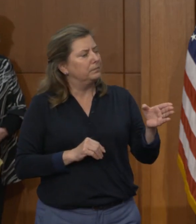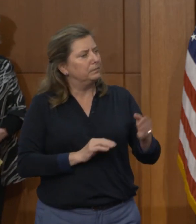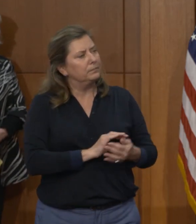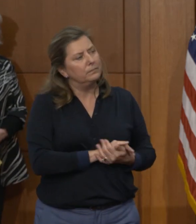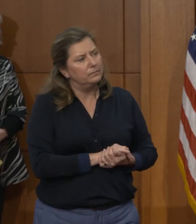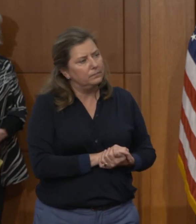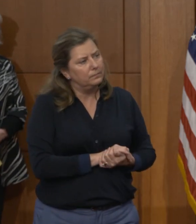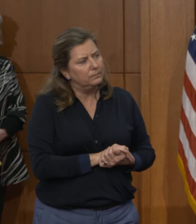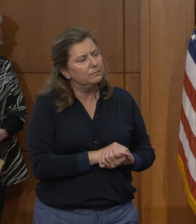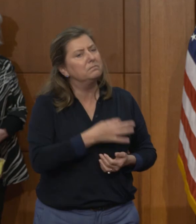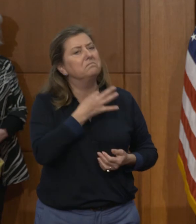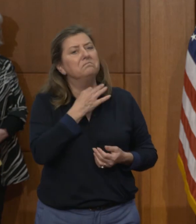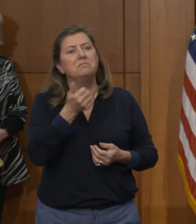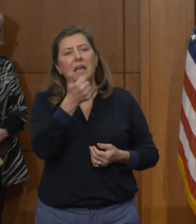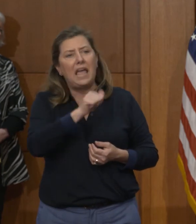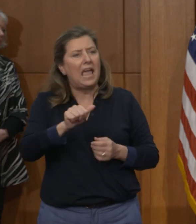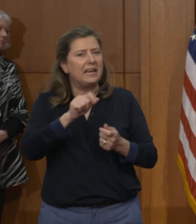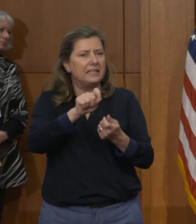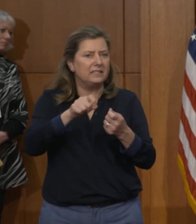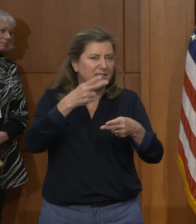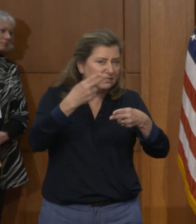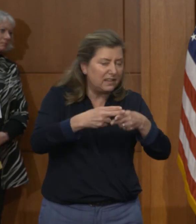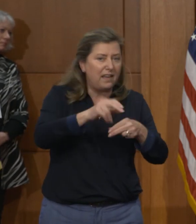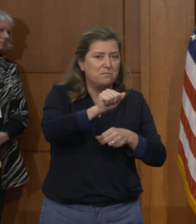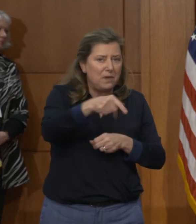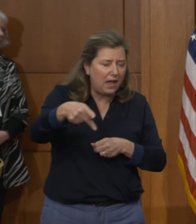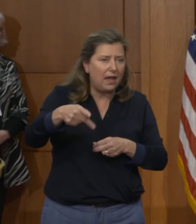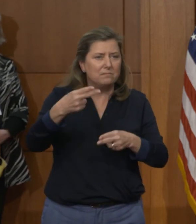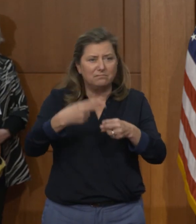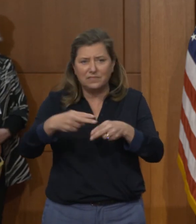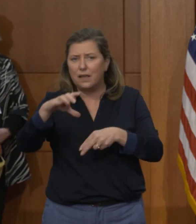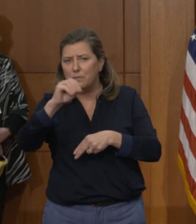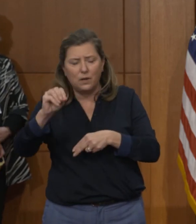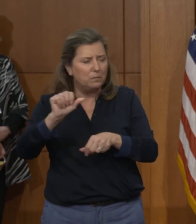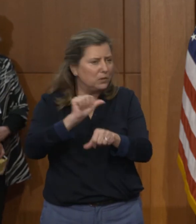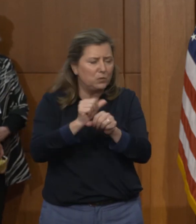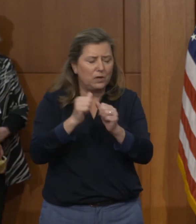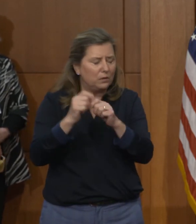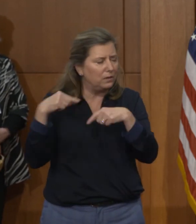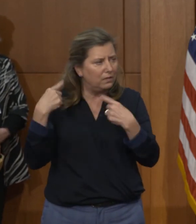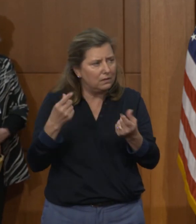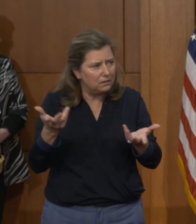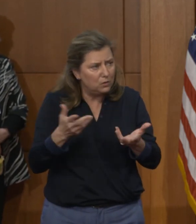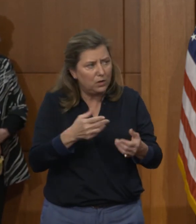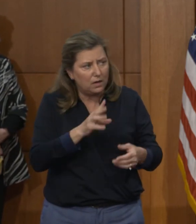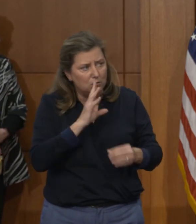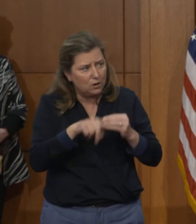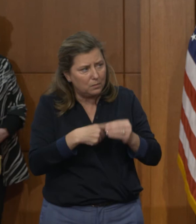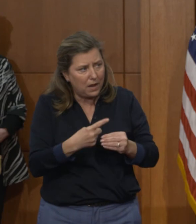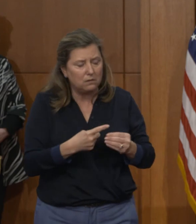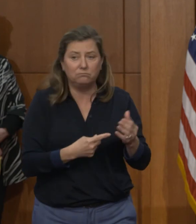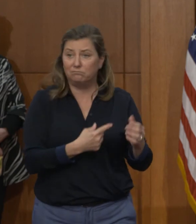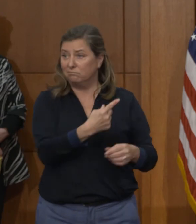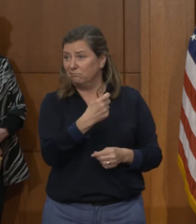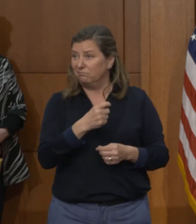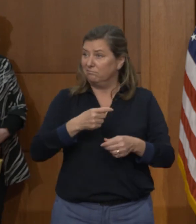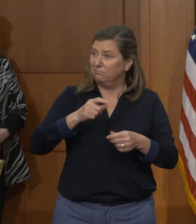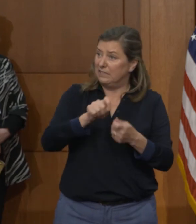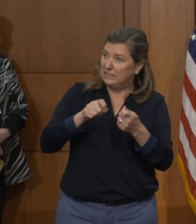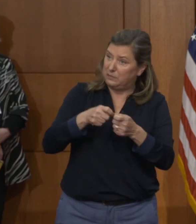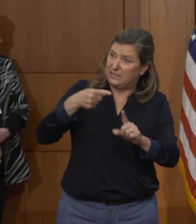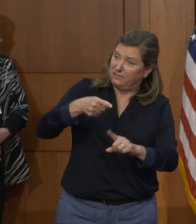applications or companies that are doing this work that you're looking at that you can tell us about today? The question is, are there any